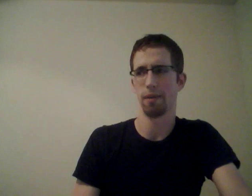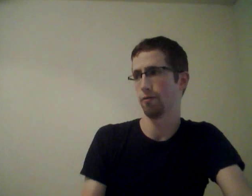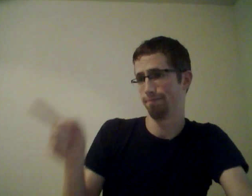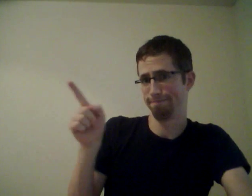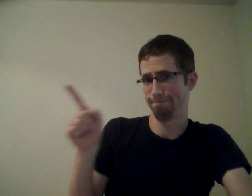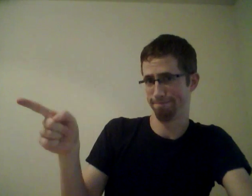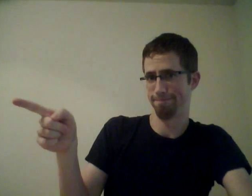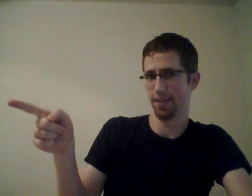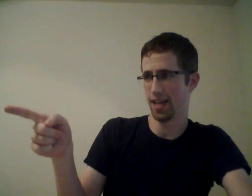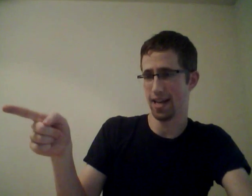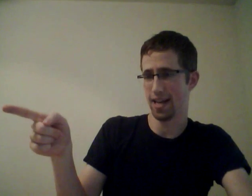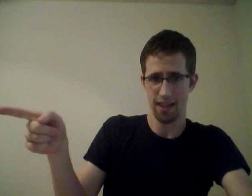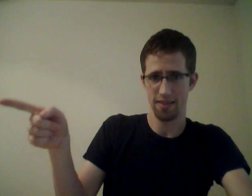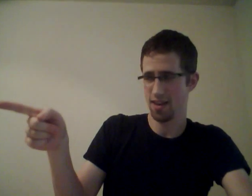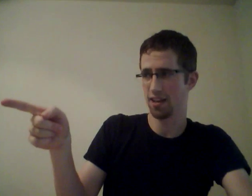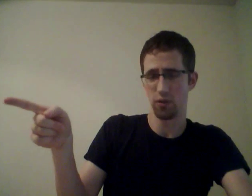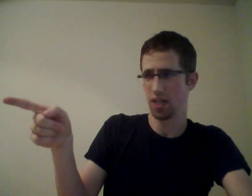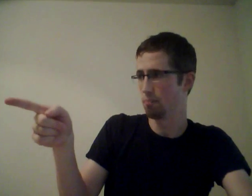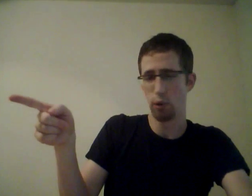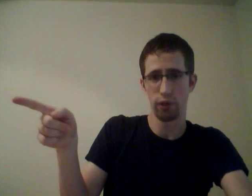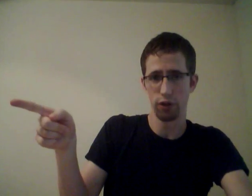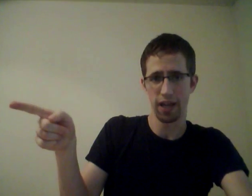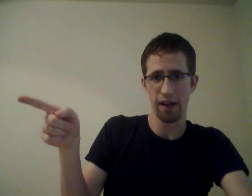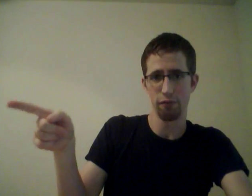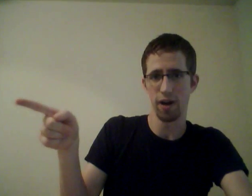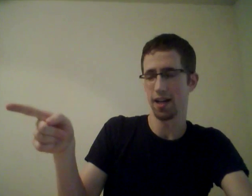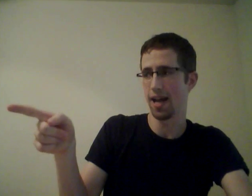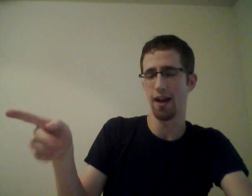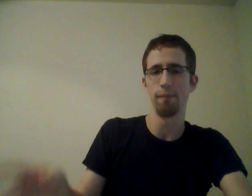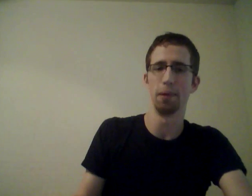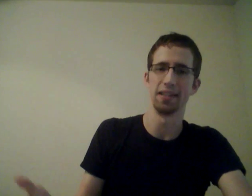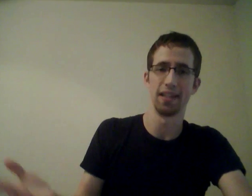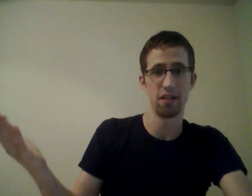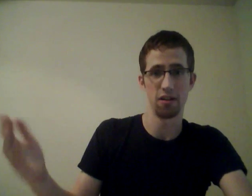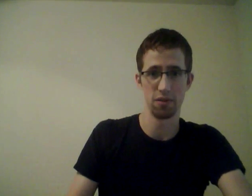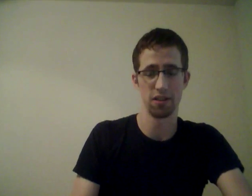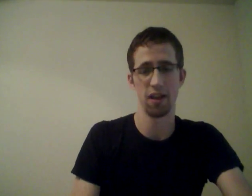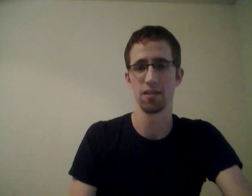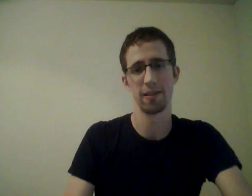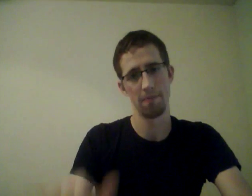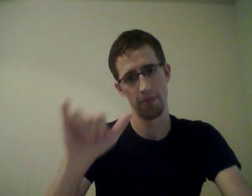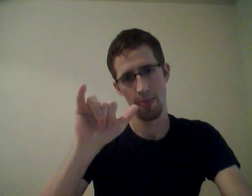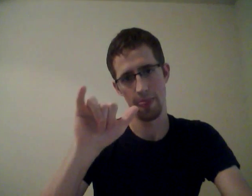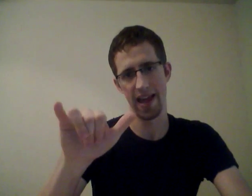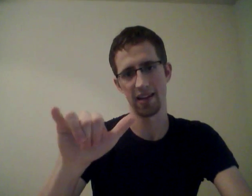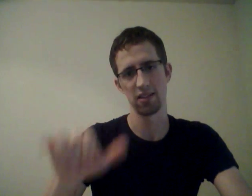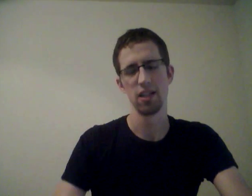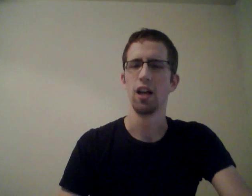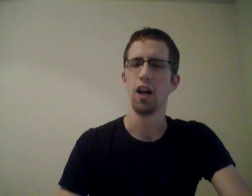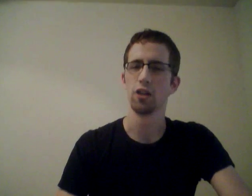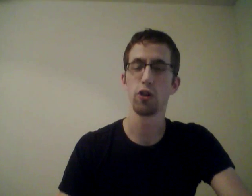about? That thing that we can both look at right now, but that's not always the case. That. Also, for